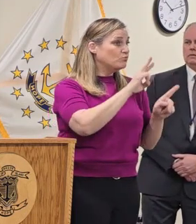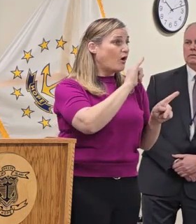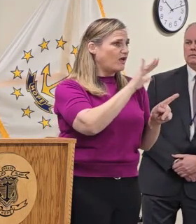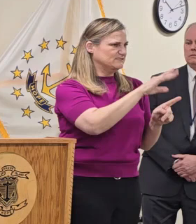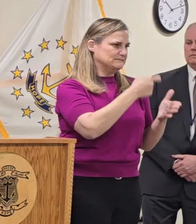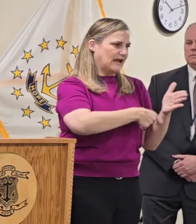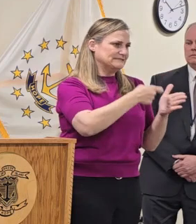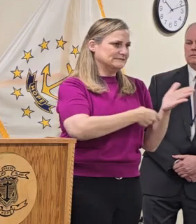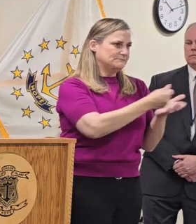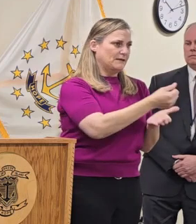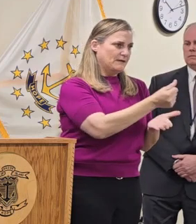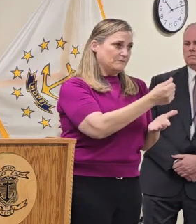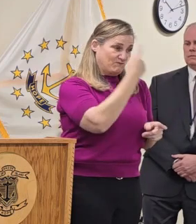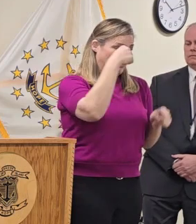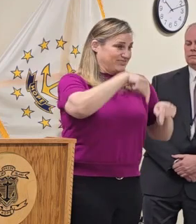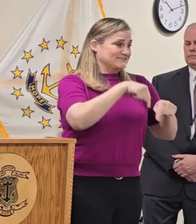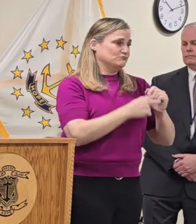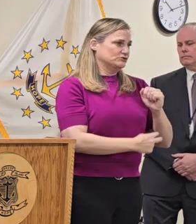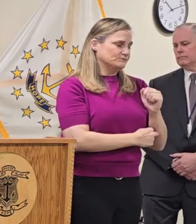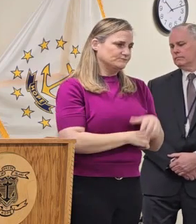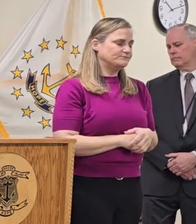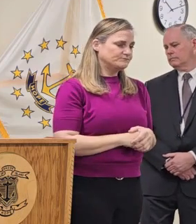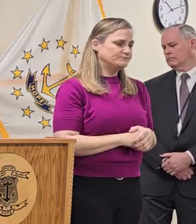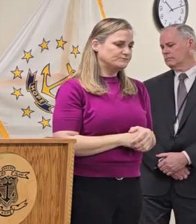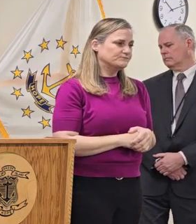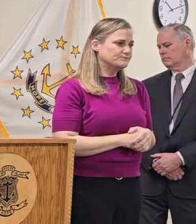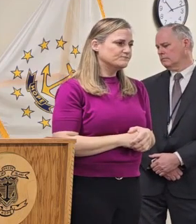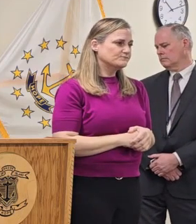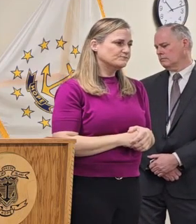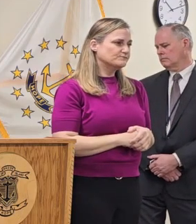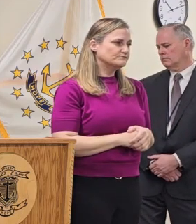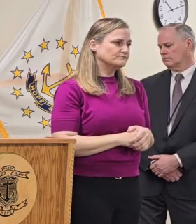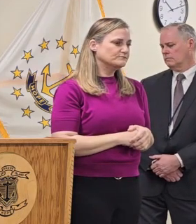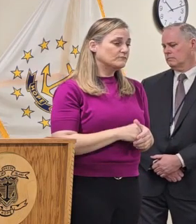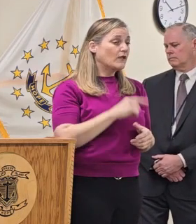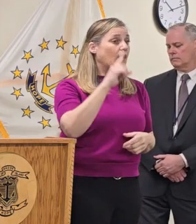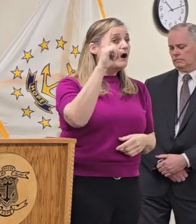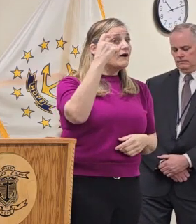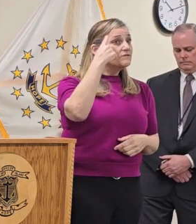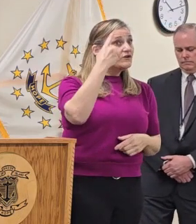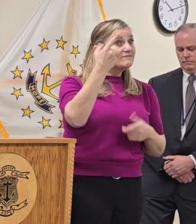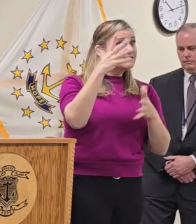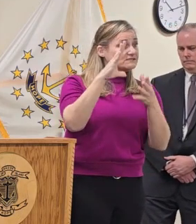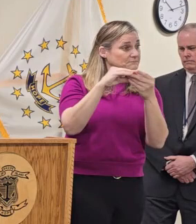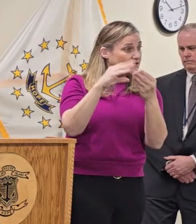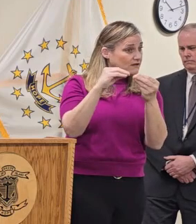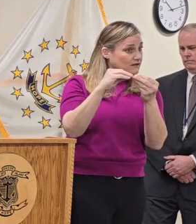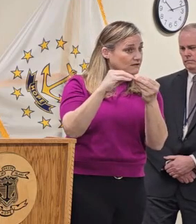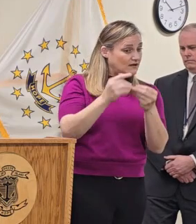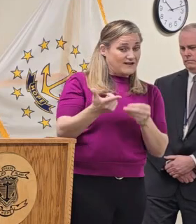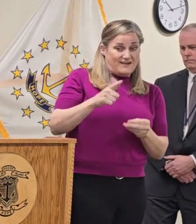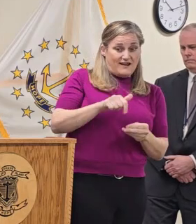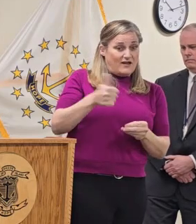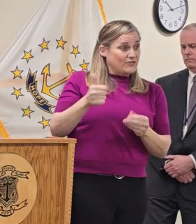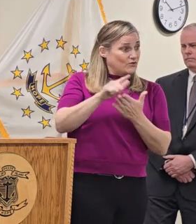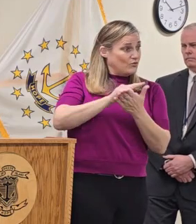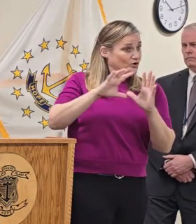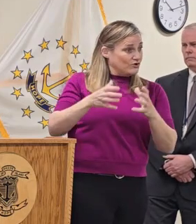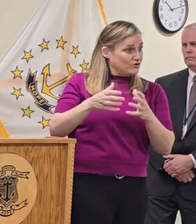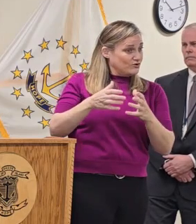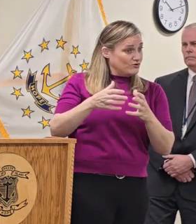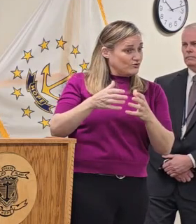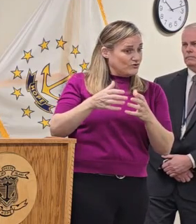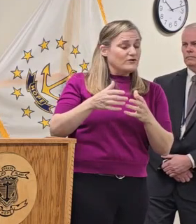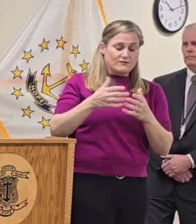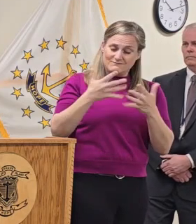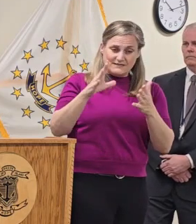As the Governor has said, and as Max has said, our mandate is to leave no stone unturned and